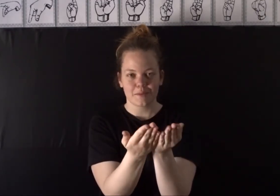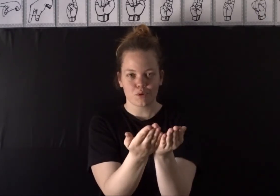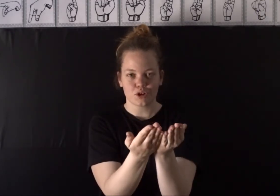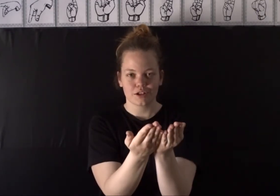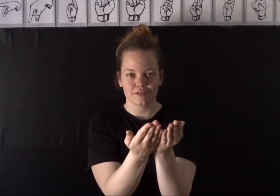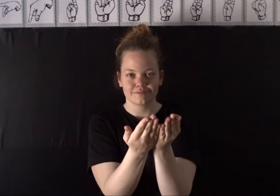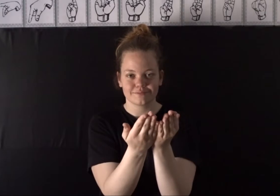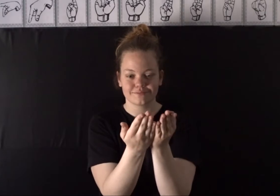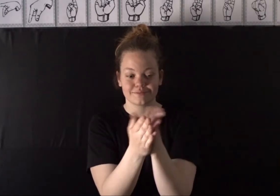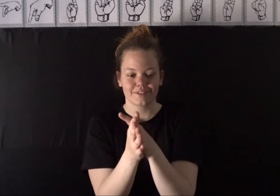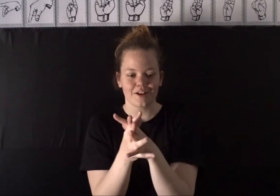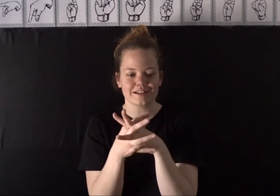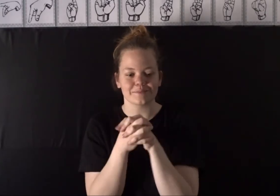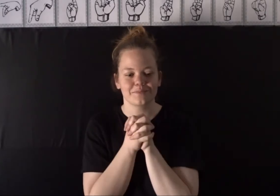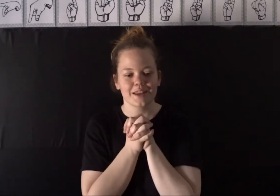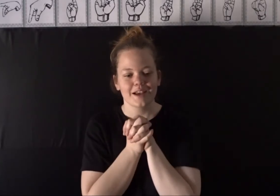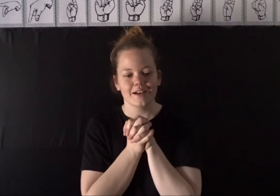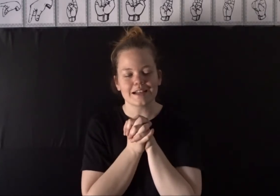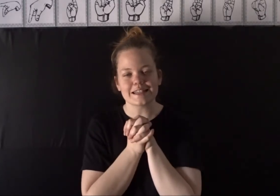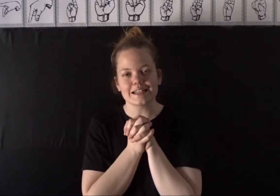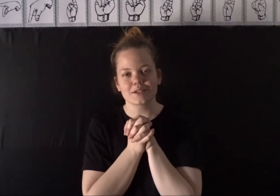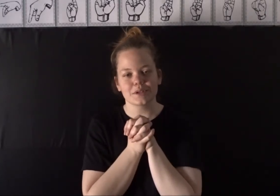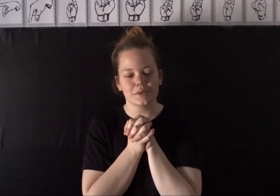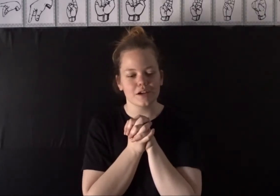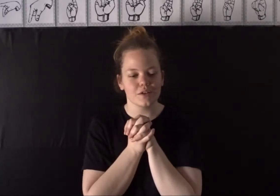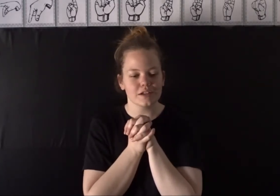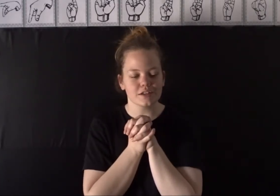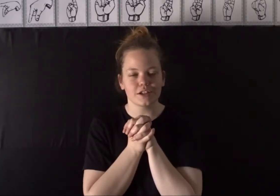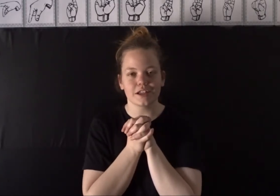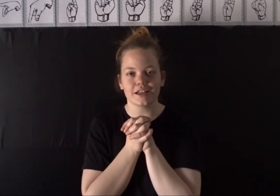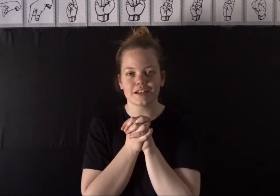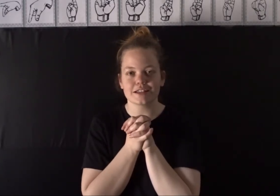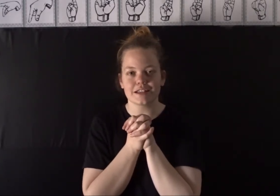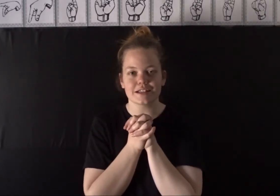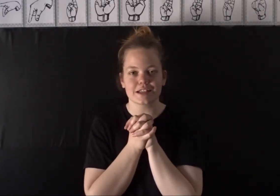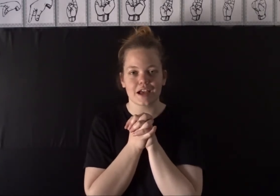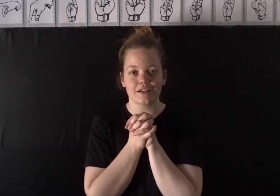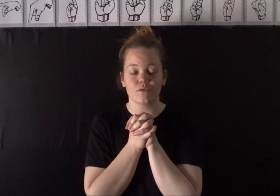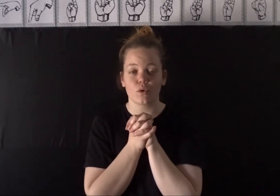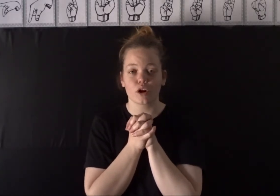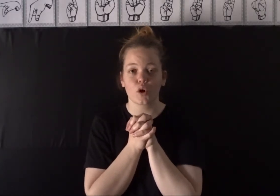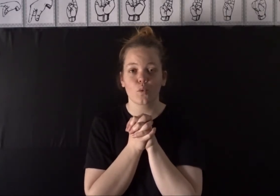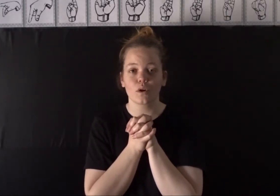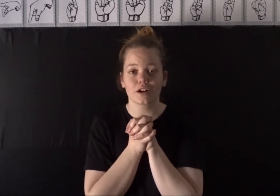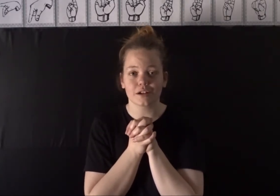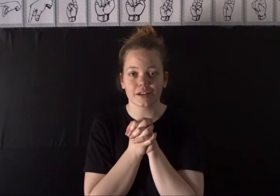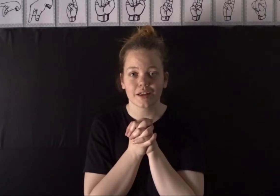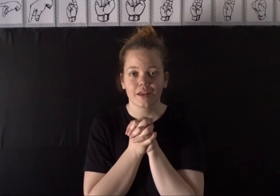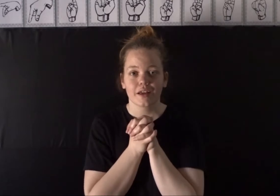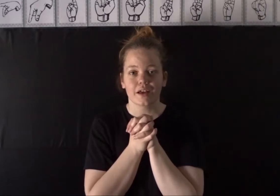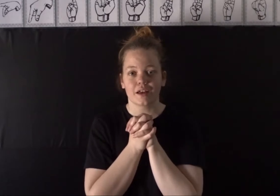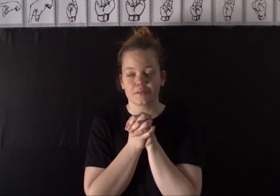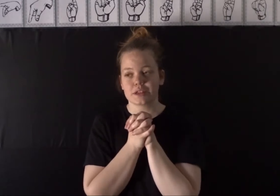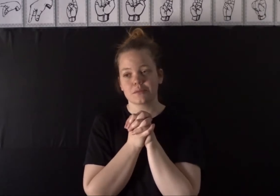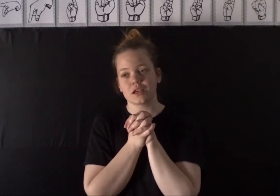Book. Awesome. Alright, the next one we are going to learn is the sign for word.